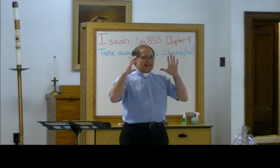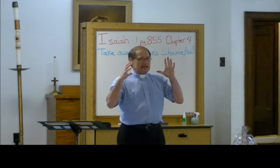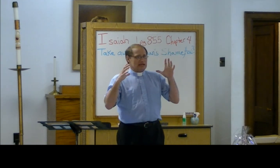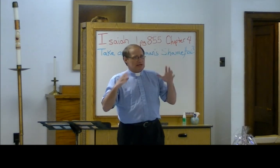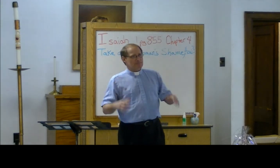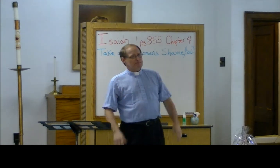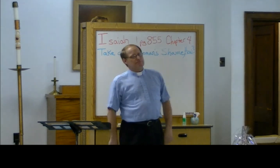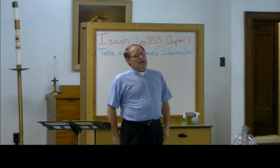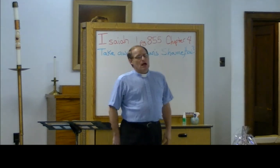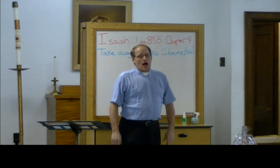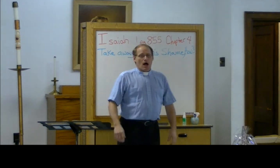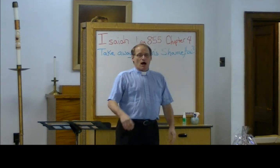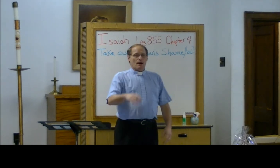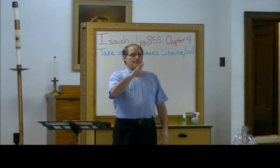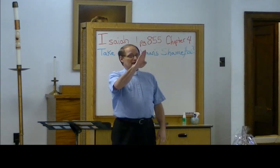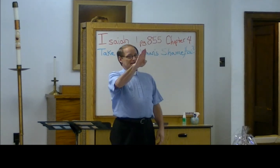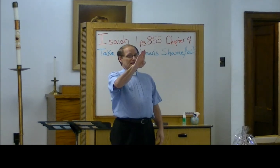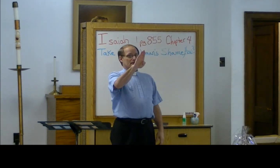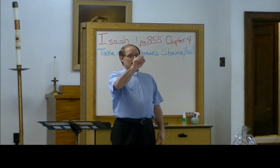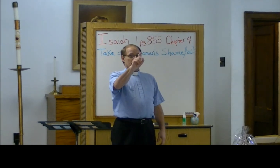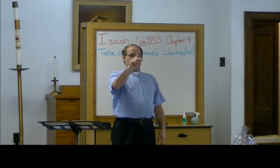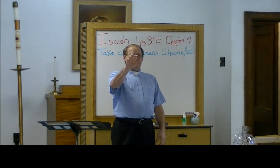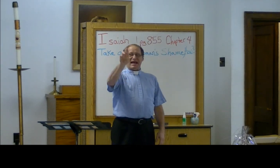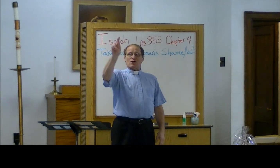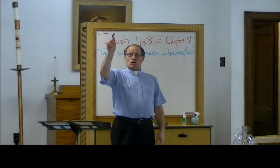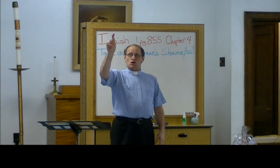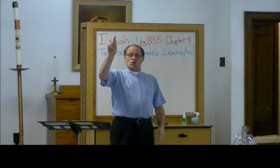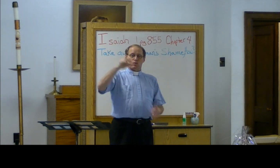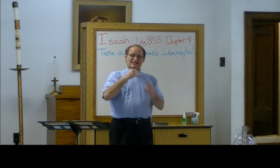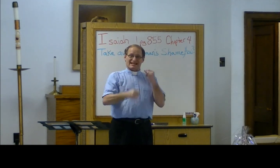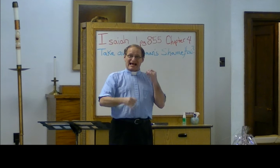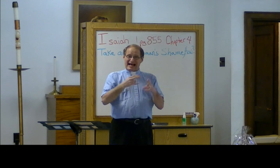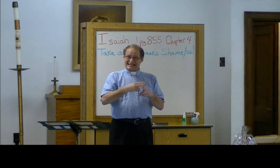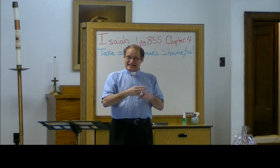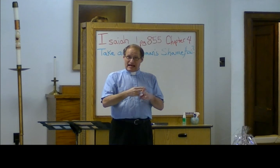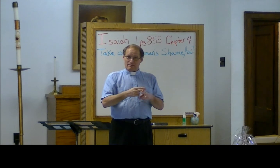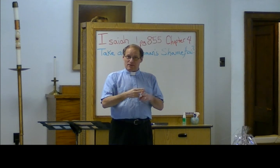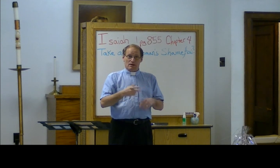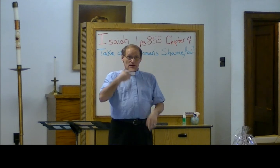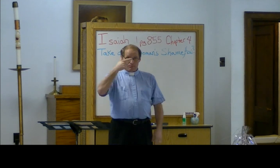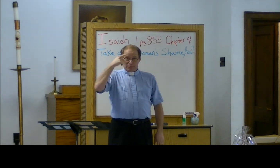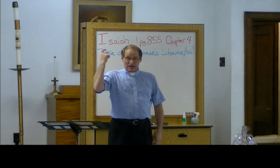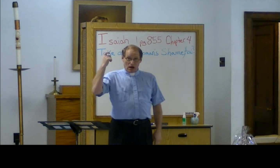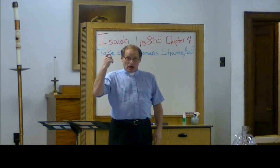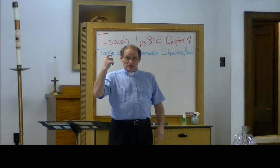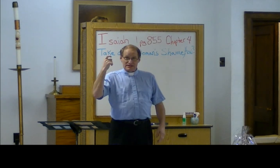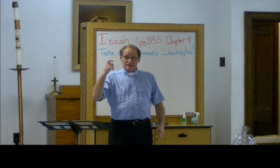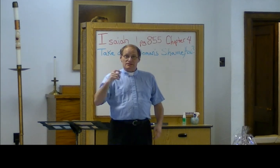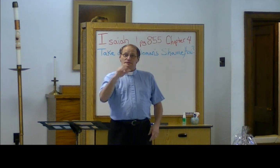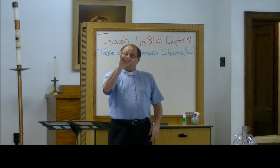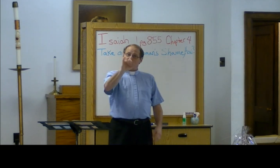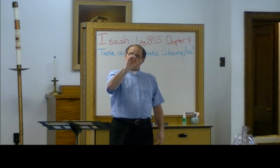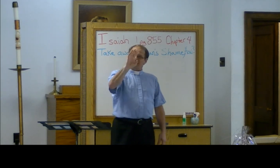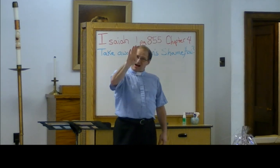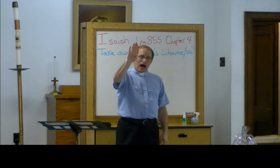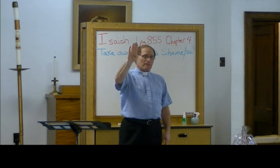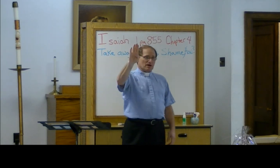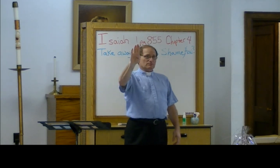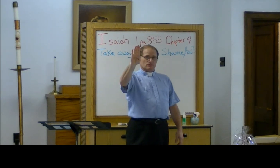Amazing. But Baker was the last name because of the job,